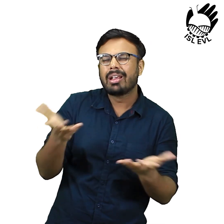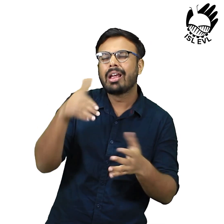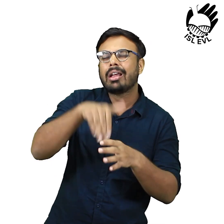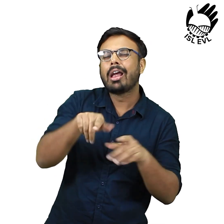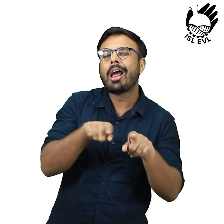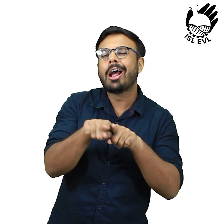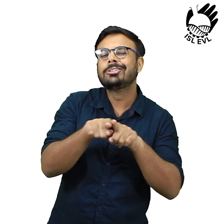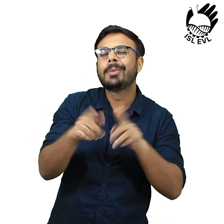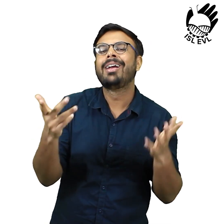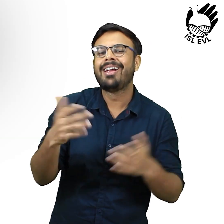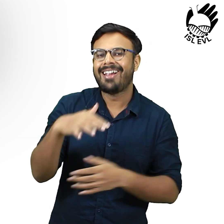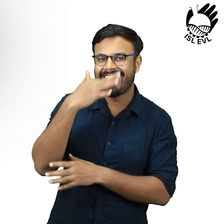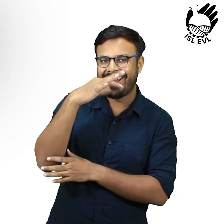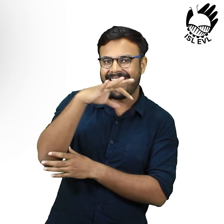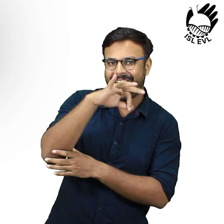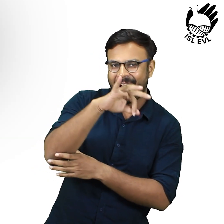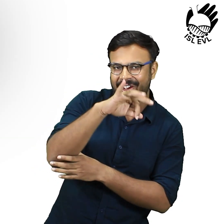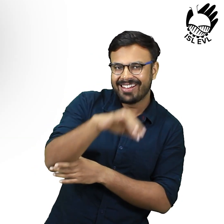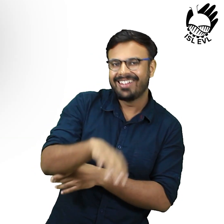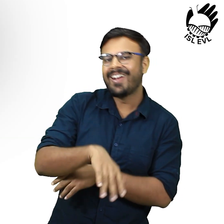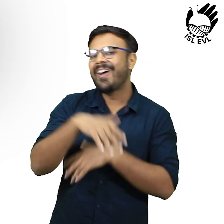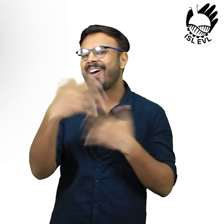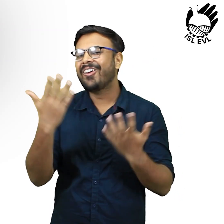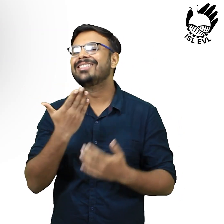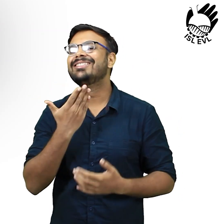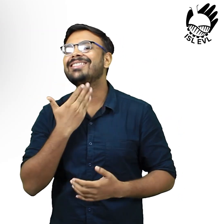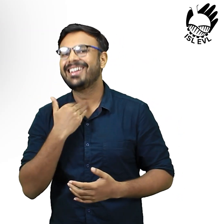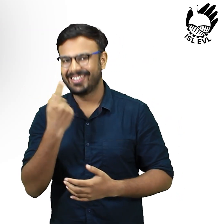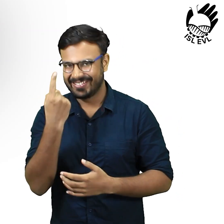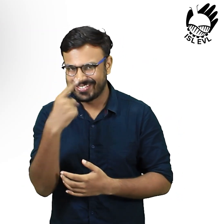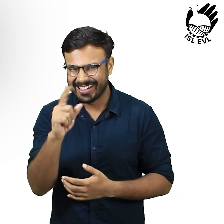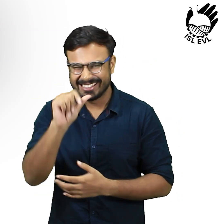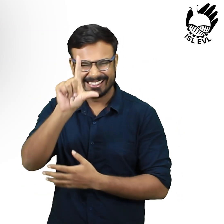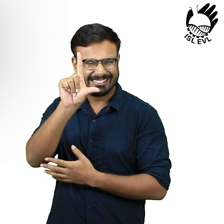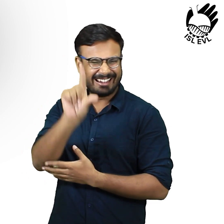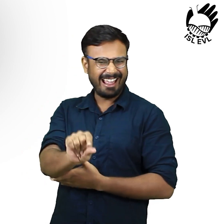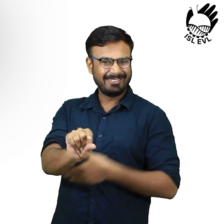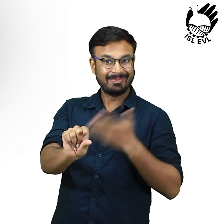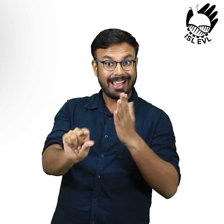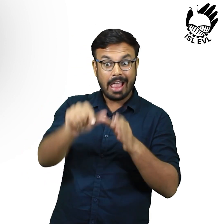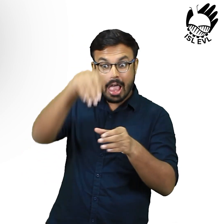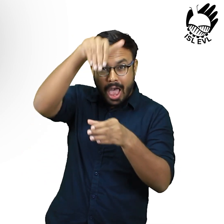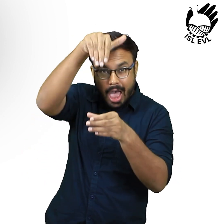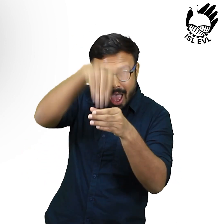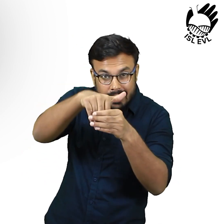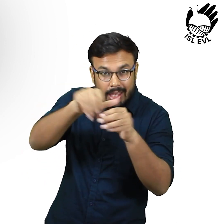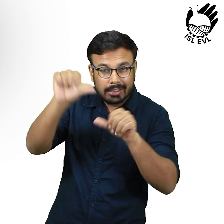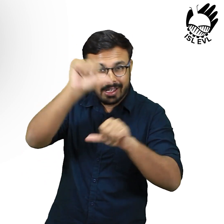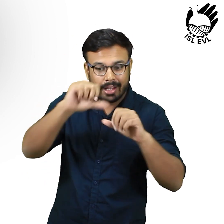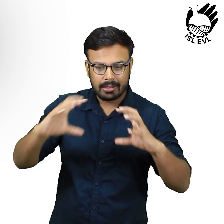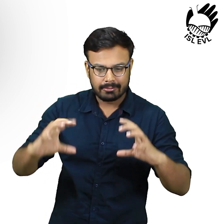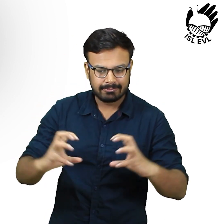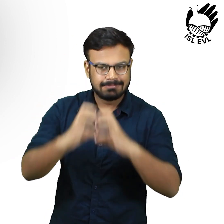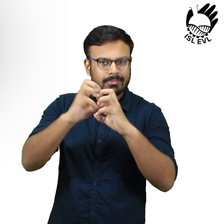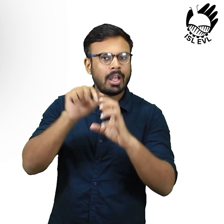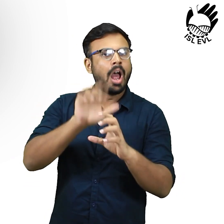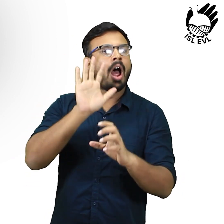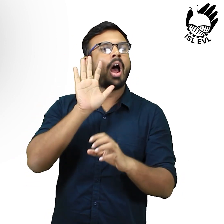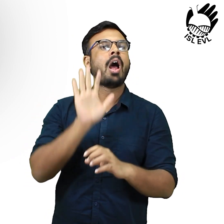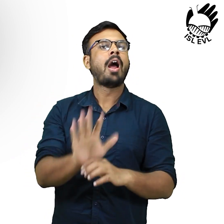When we say crystals, one may think of diamonds or quartz. But do we have